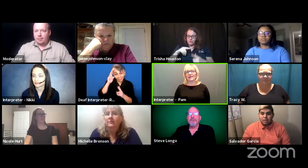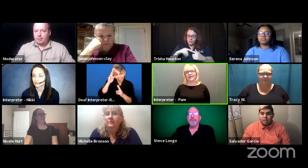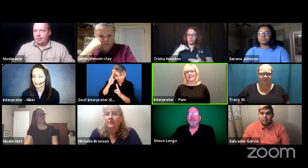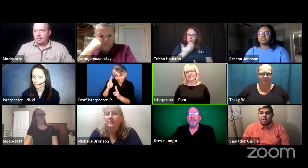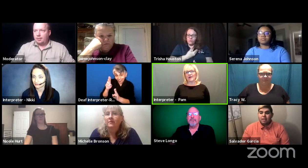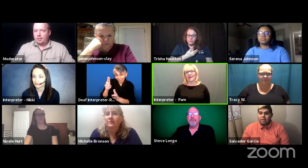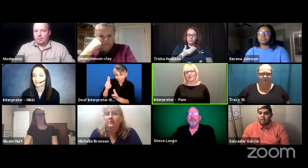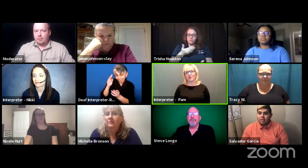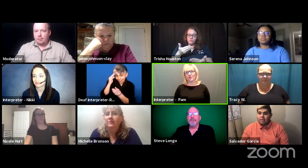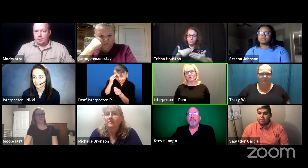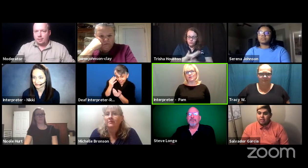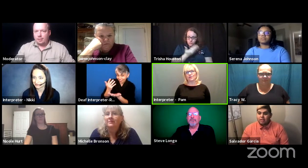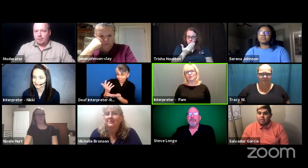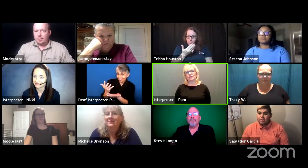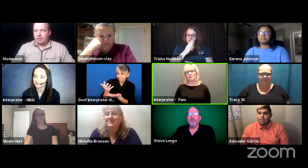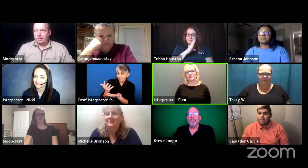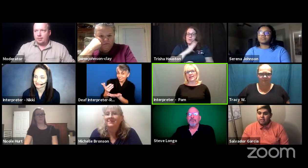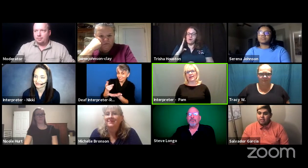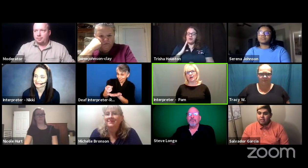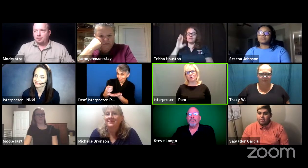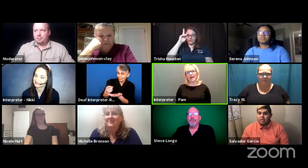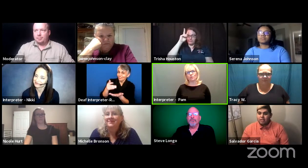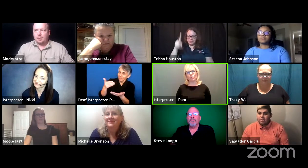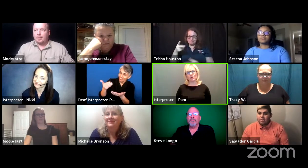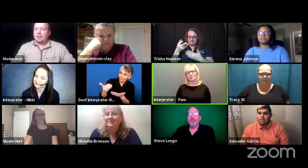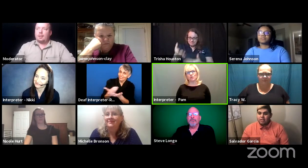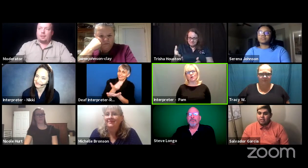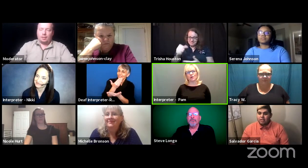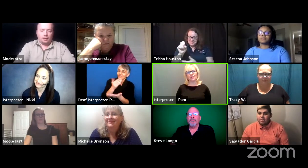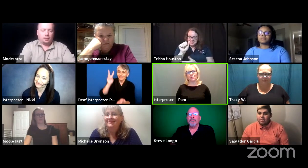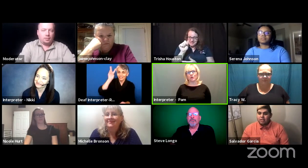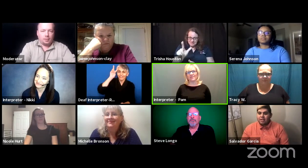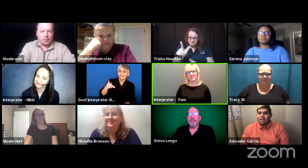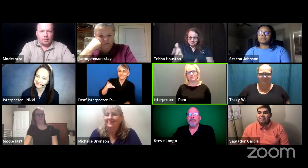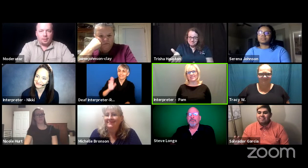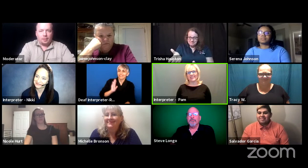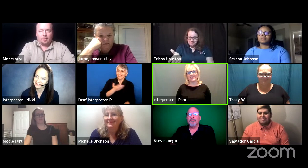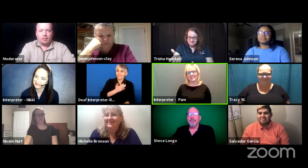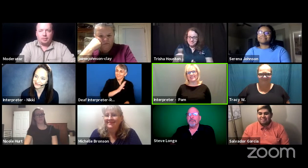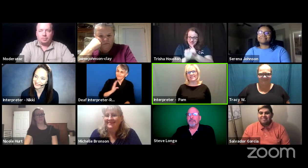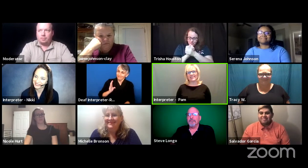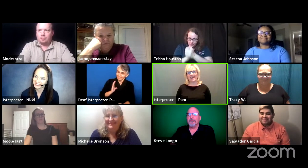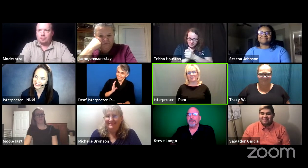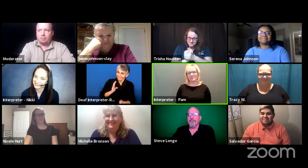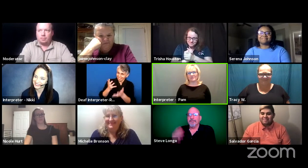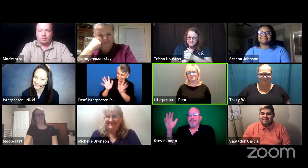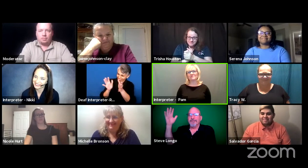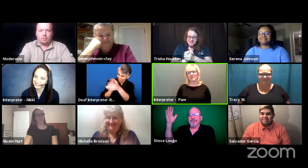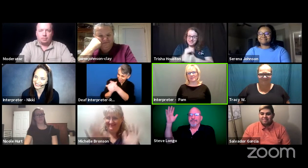It is my honor to say hello and welcome to our new board vice president, Sal